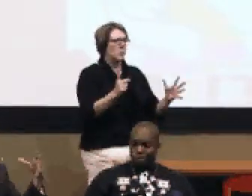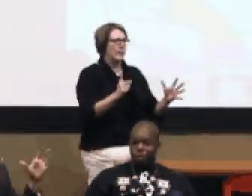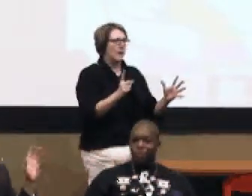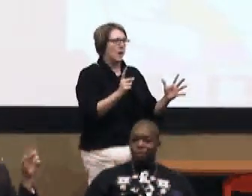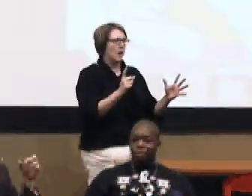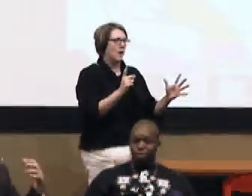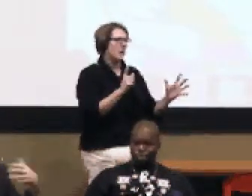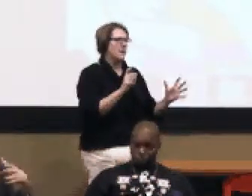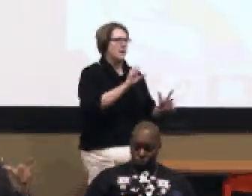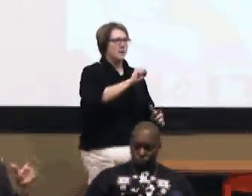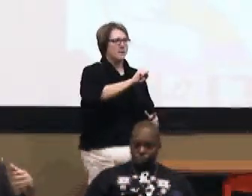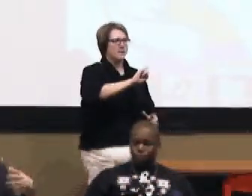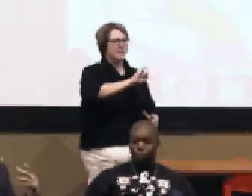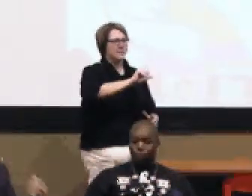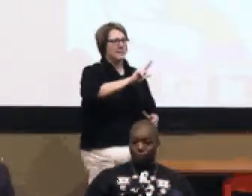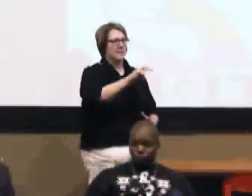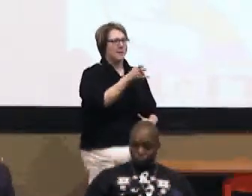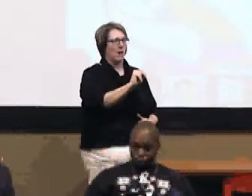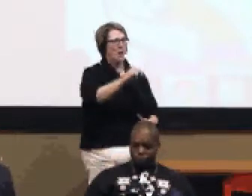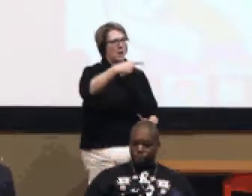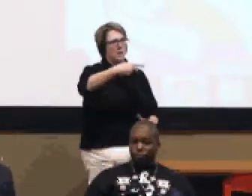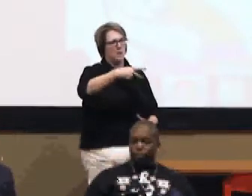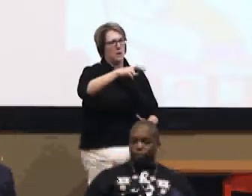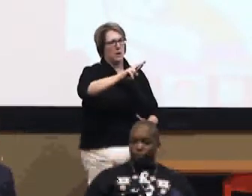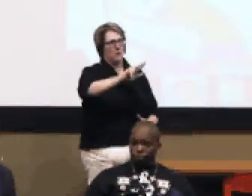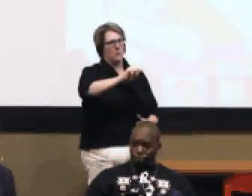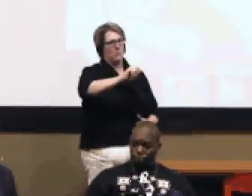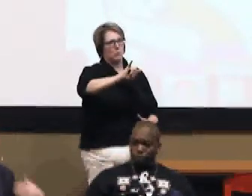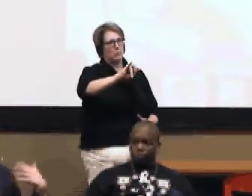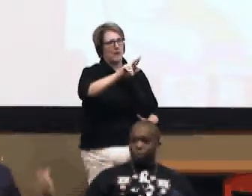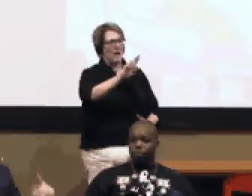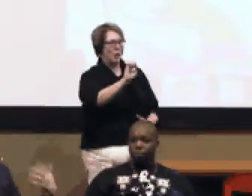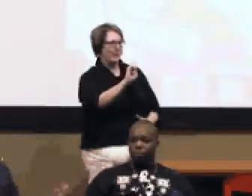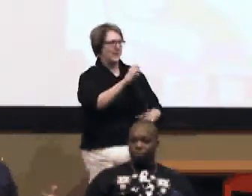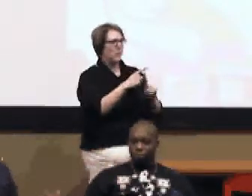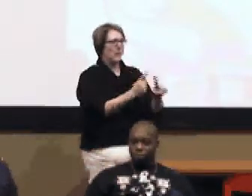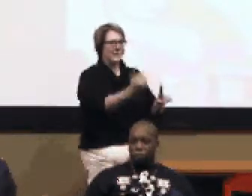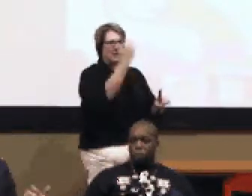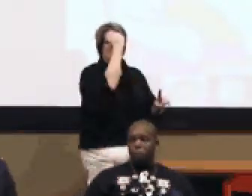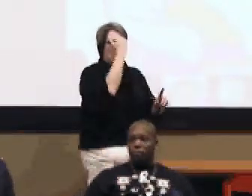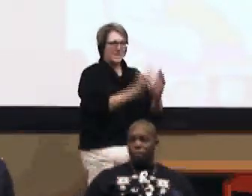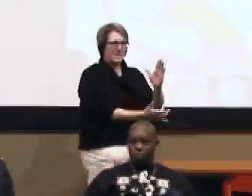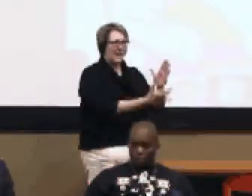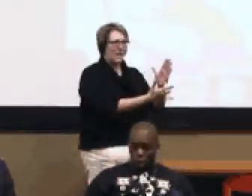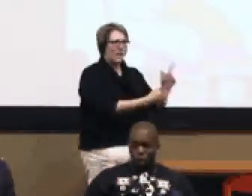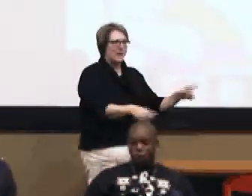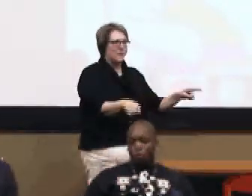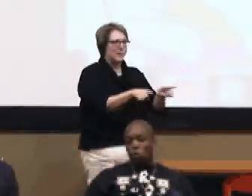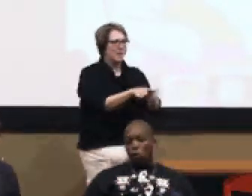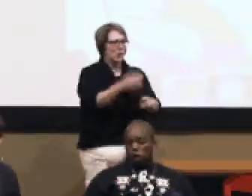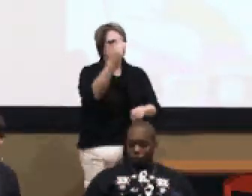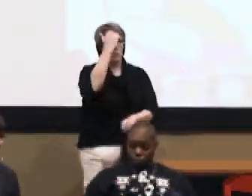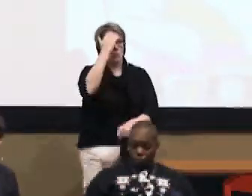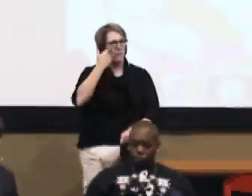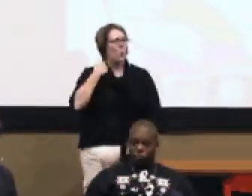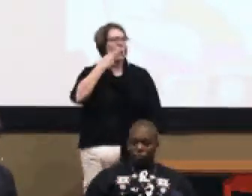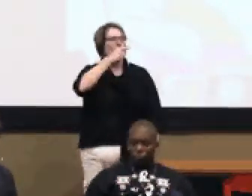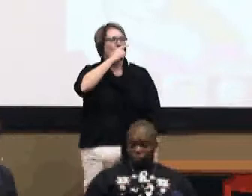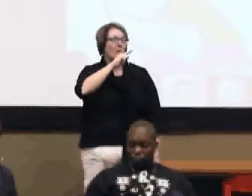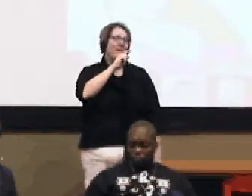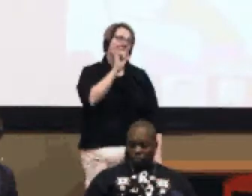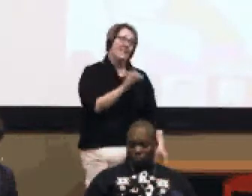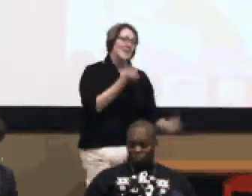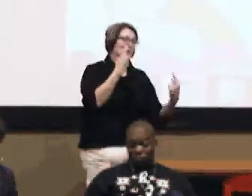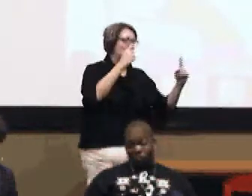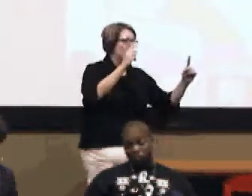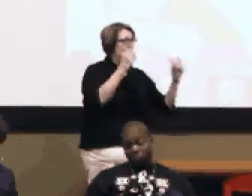the Silicon Prairie, right, the middle of the country, and saying, we want to be as known for technology as we are for porn. Whether that's achievable, I don't